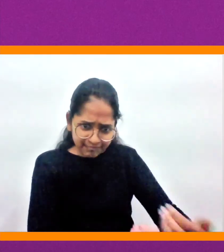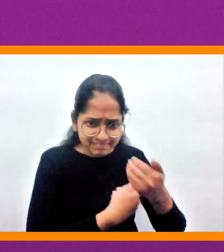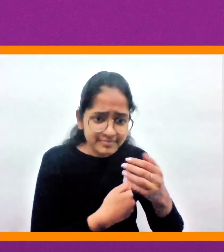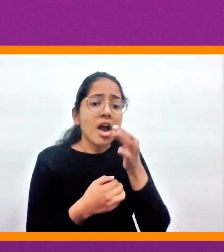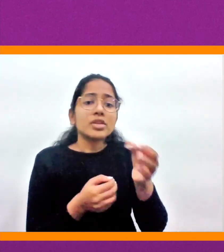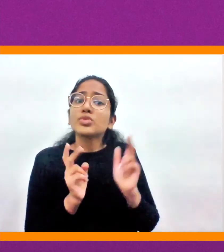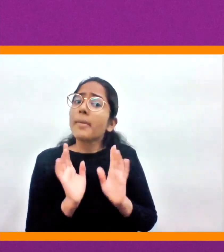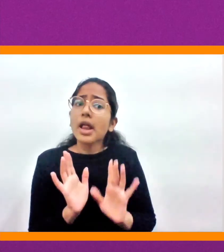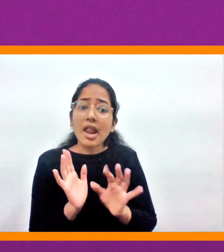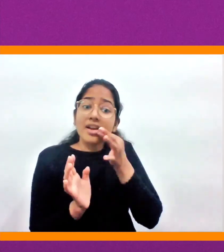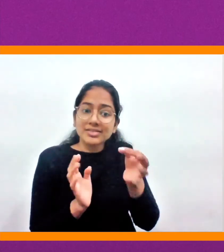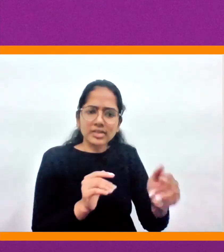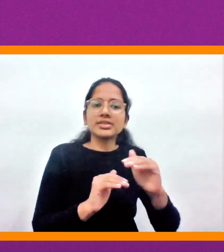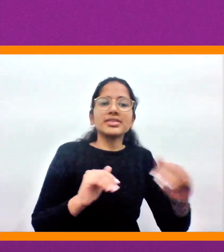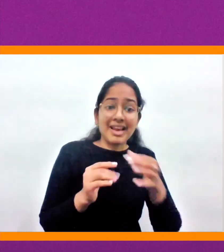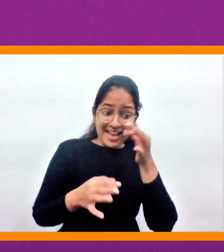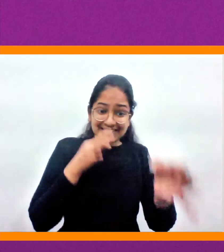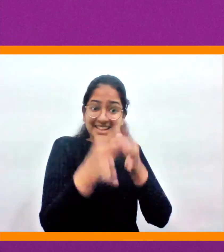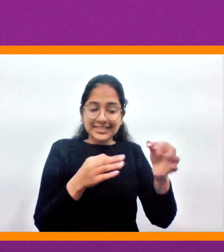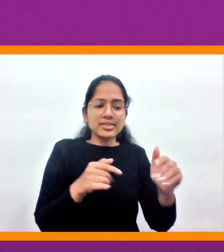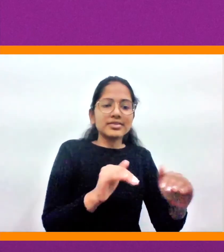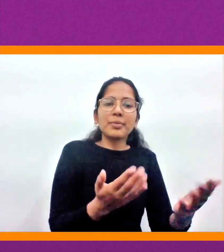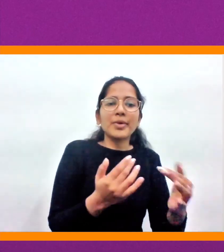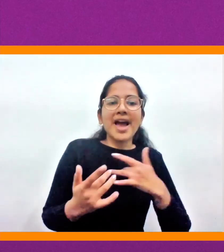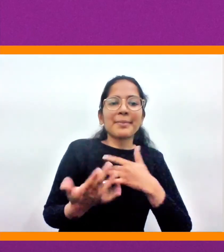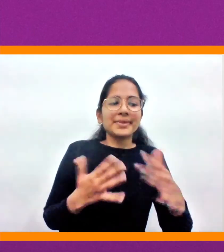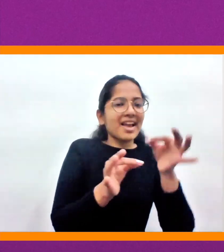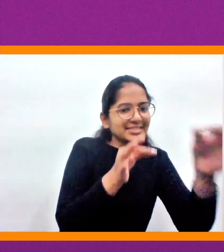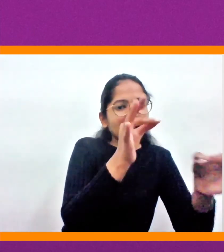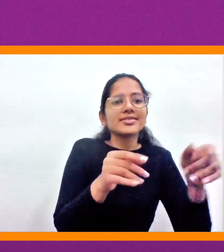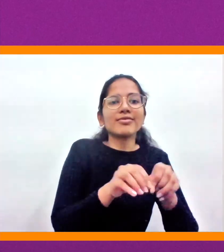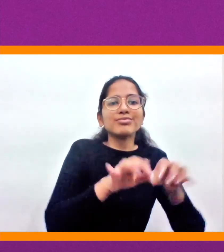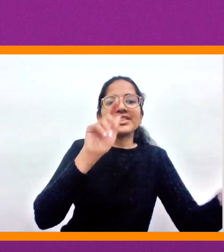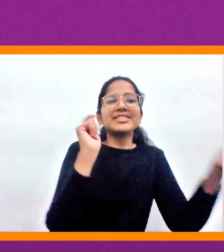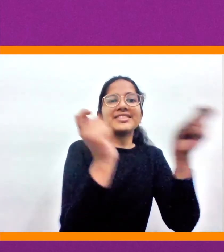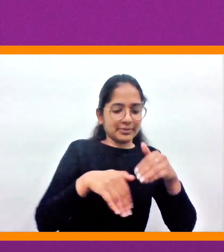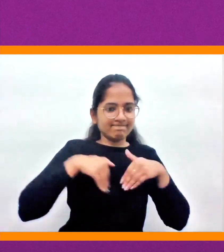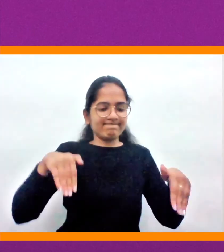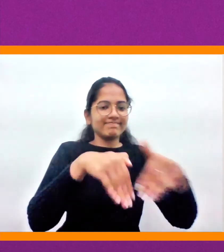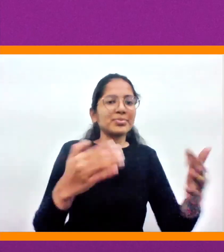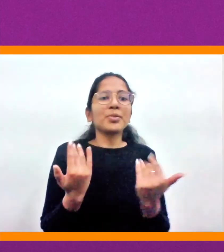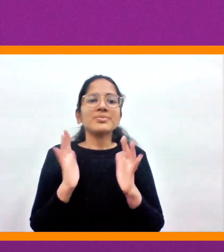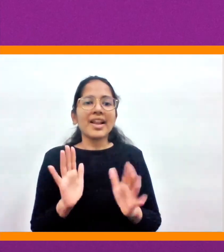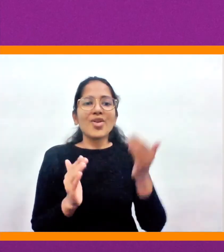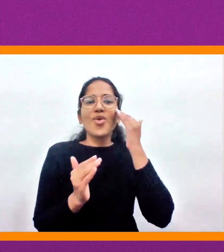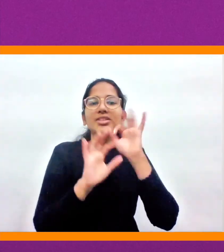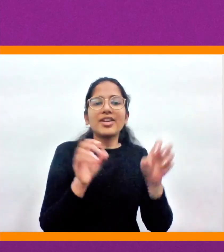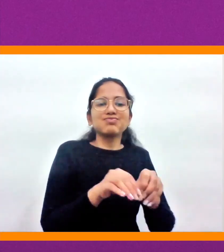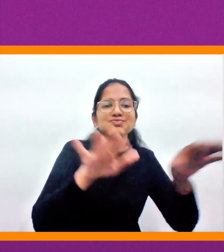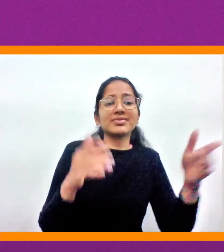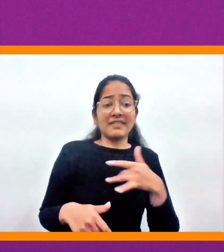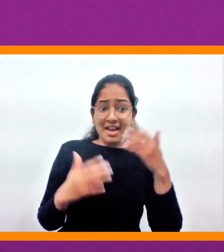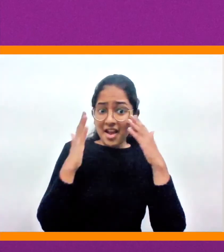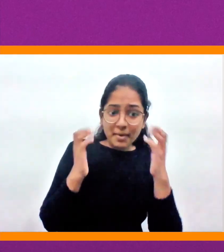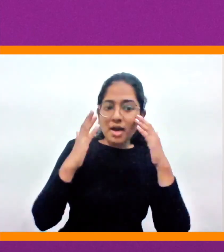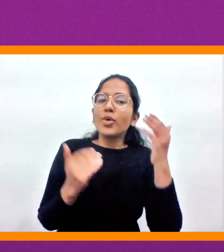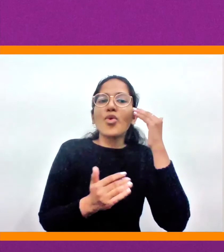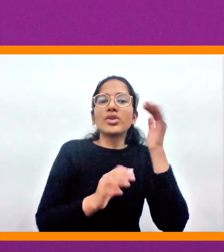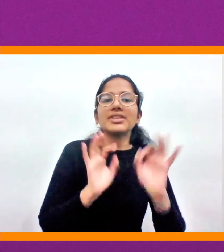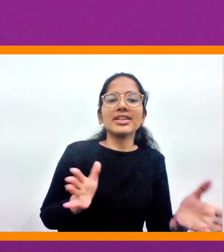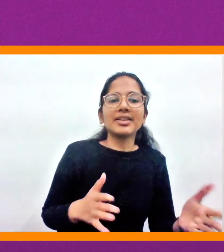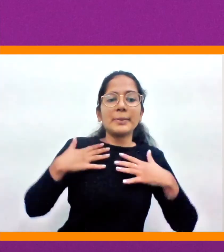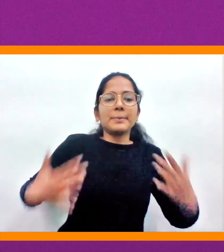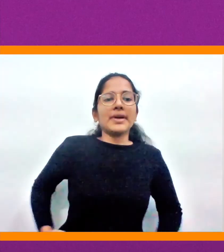seeking and giving consent would go a long way in making necessary shifts in how we enact intimacy in our relationships and